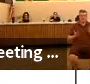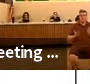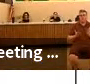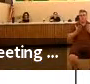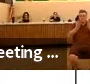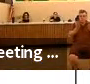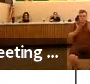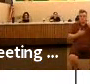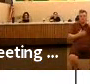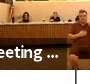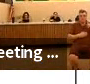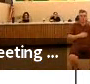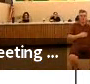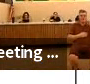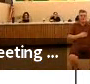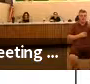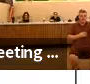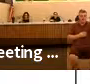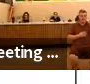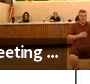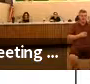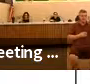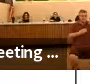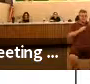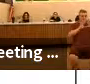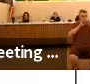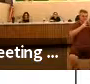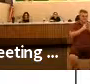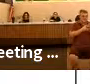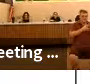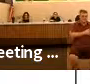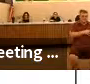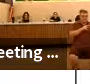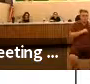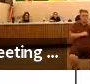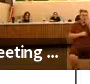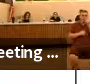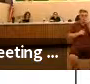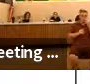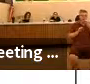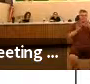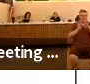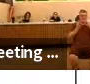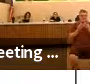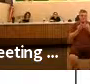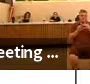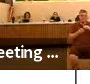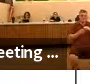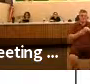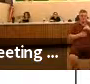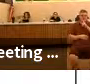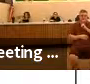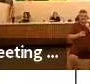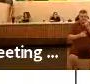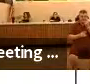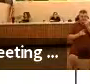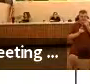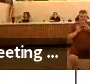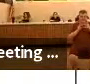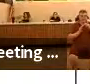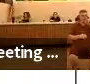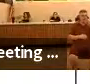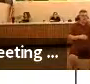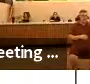is for Lehigh Ridge subdivision, 113 single-family lots within an R115